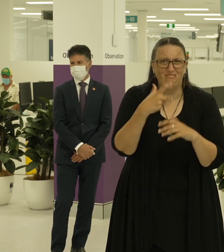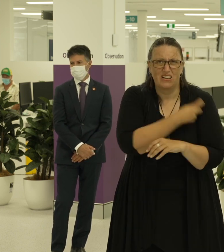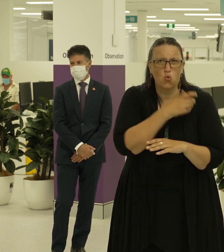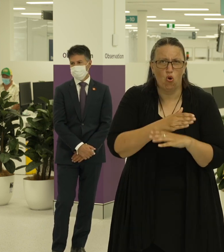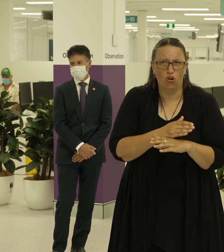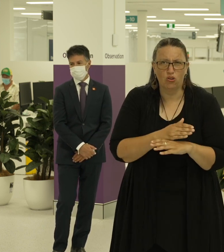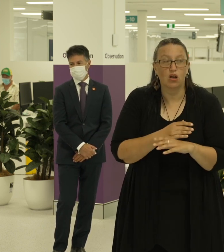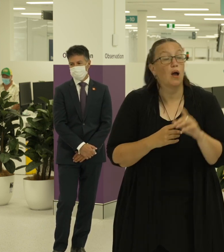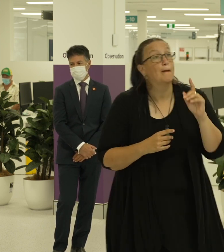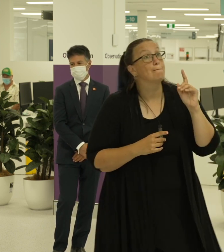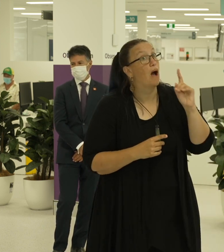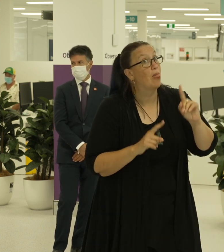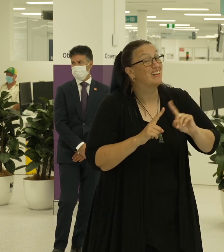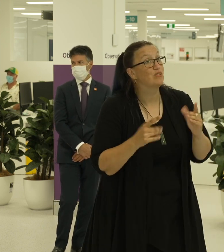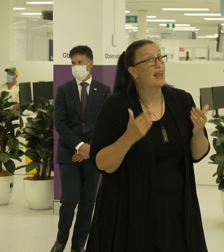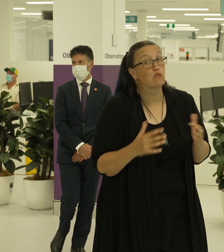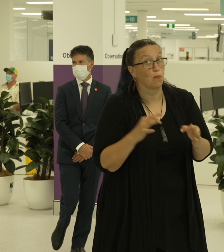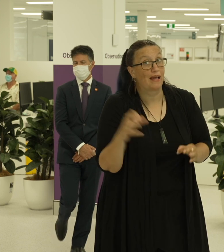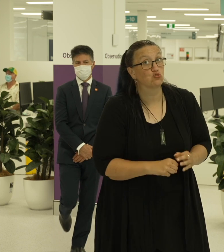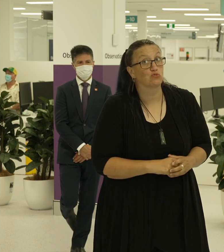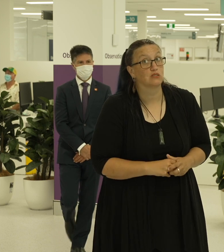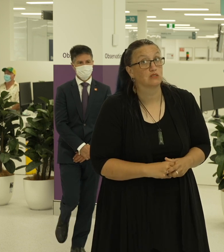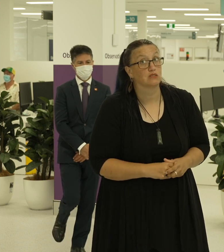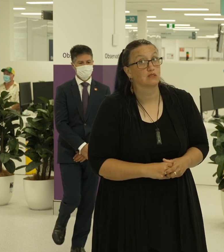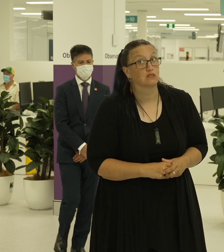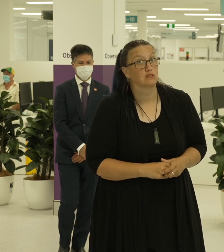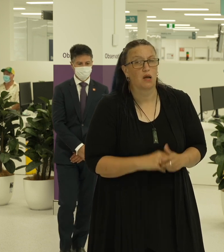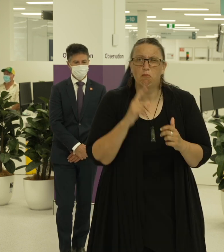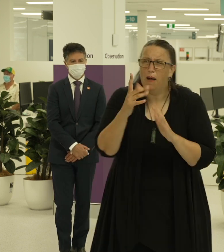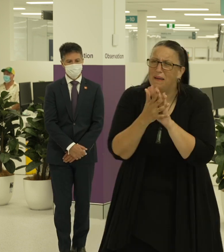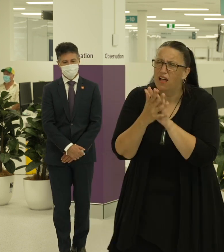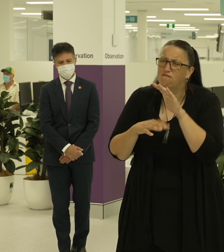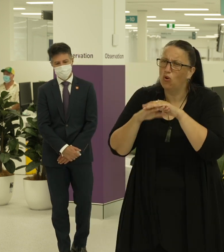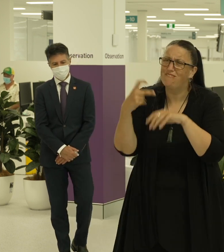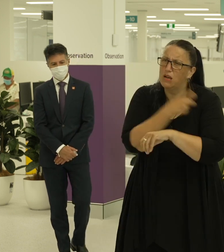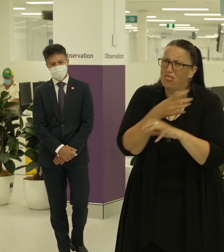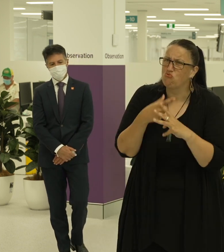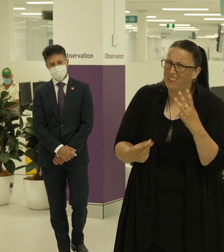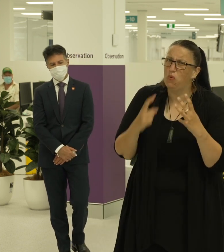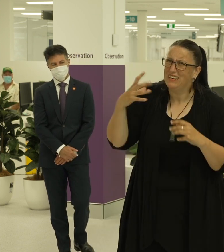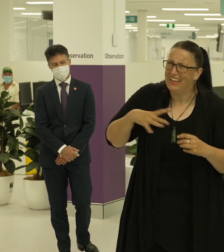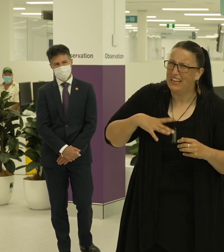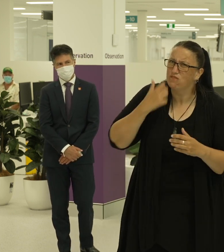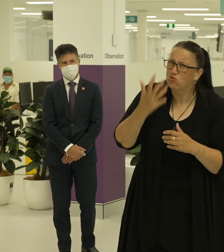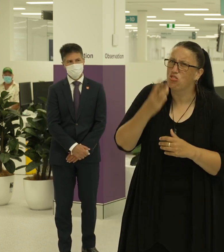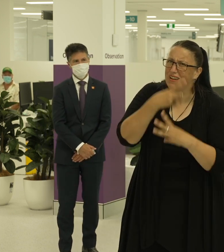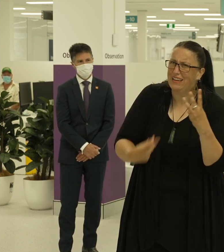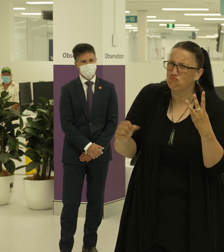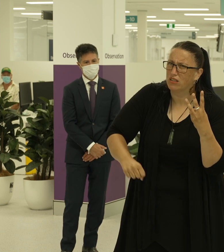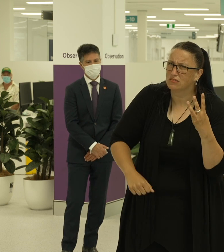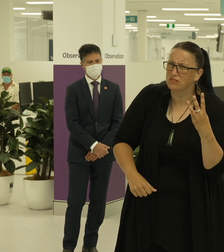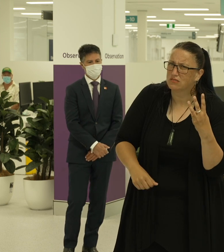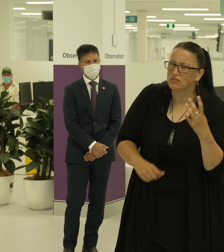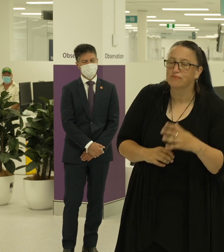But it's not mandatory, James. That's the difference. But if fully vaccinated is 3 doses. Yeah. They'll need 3 doses if they are going to be